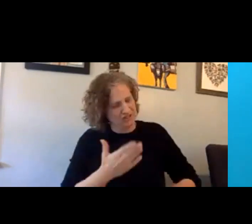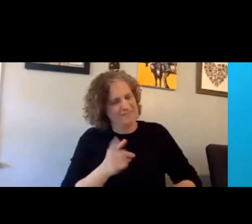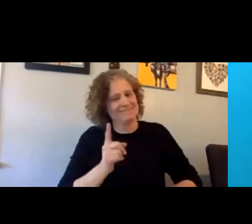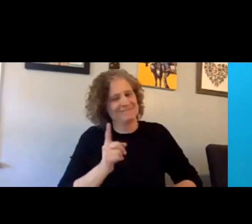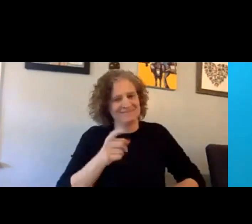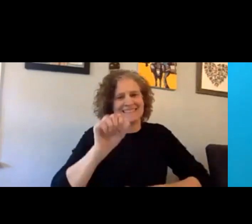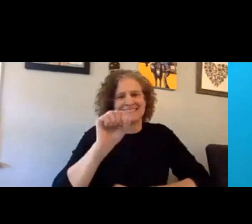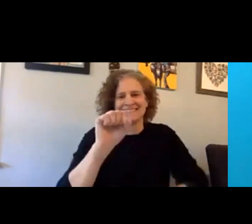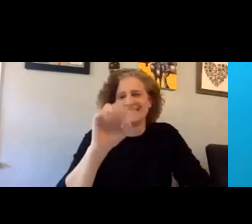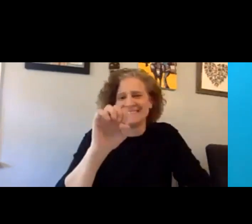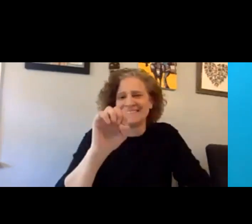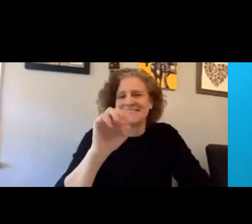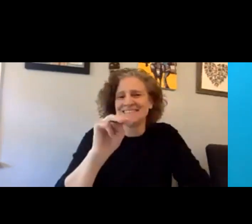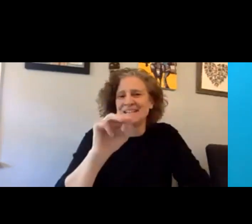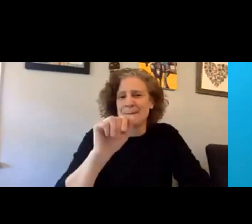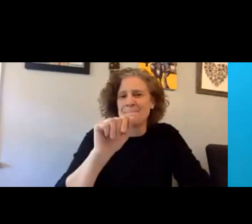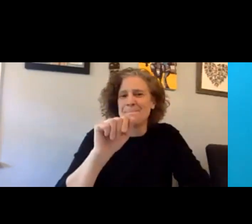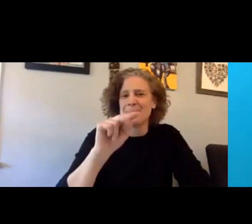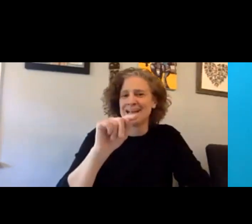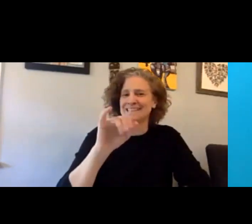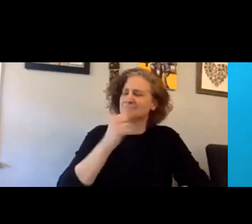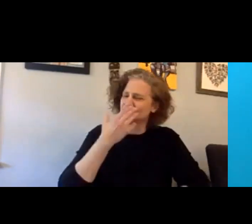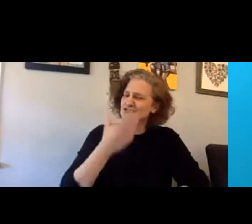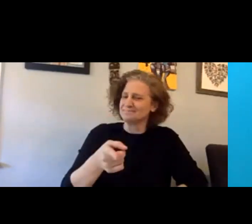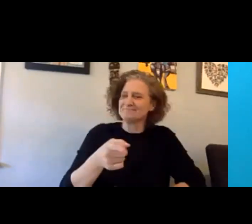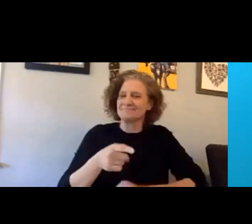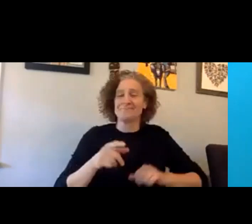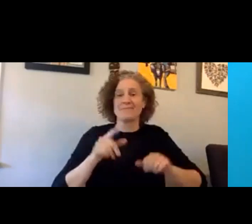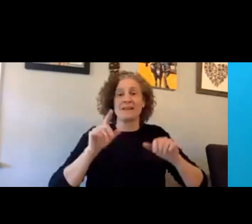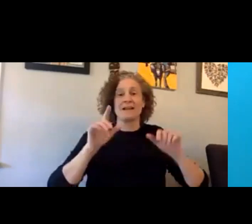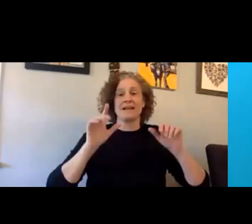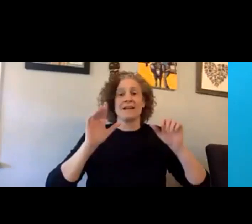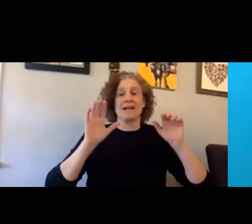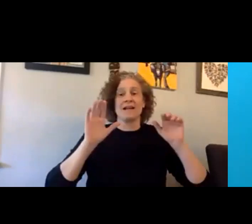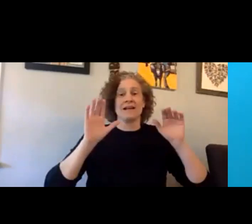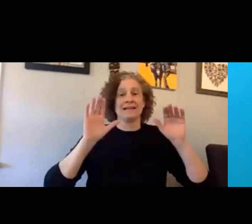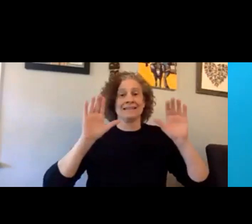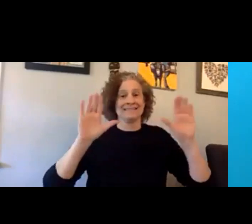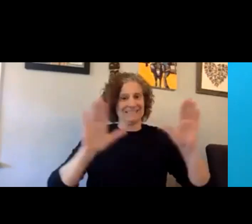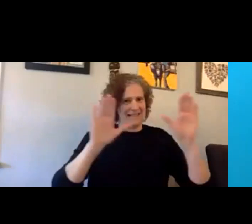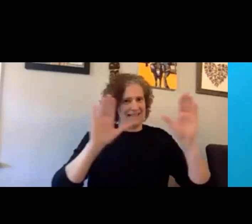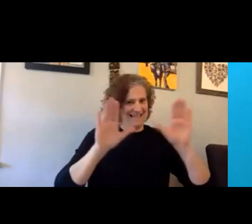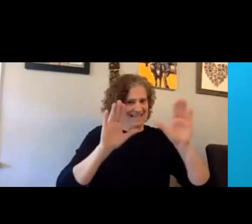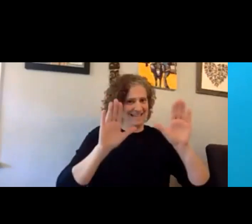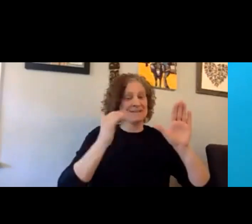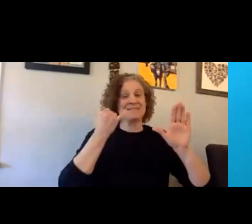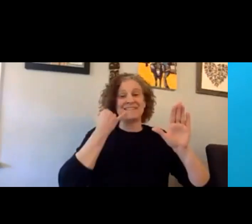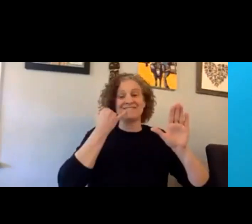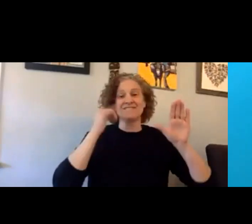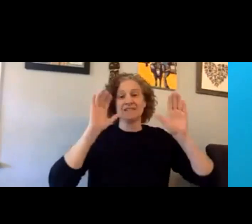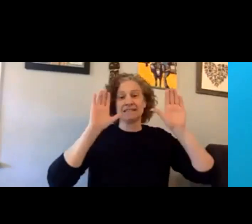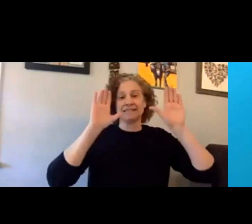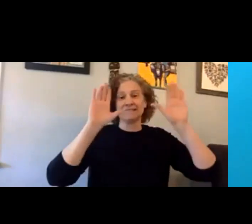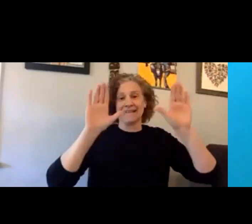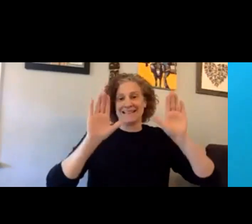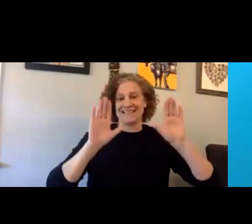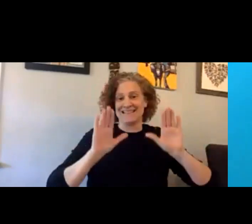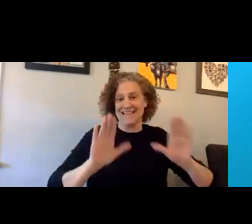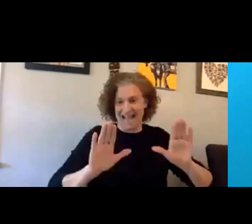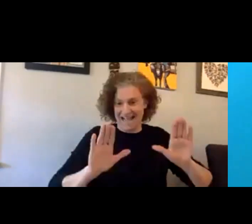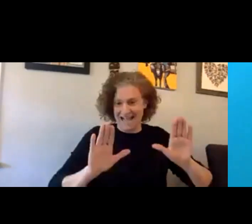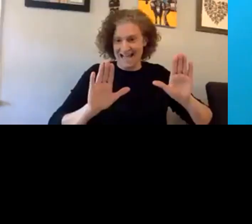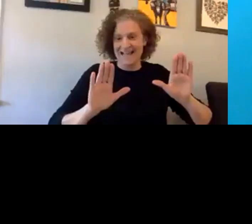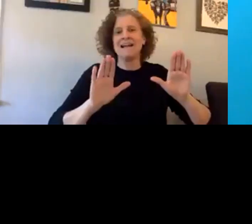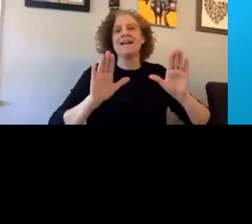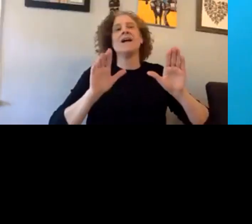So for, oh, I see the question. So there's a good semantic question. So Sunday, if